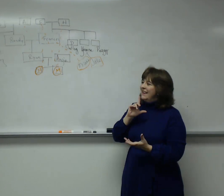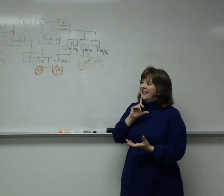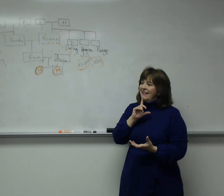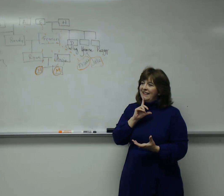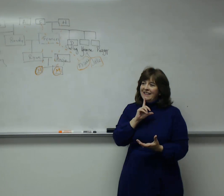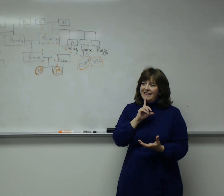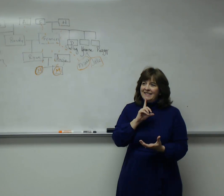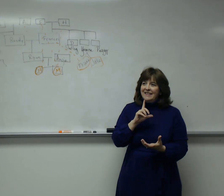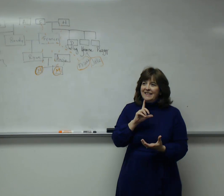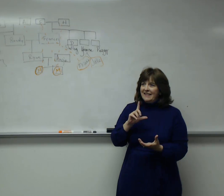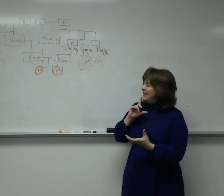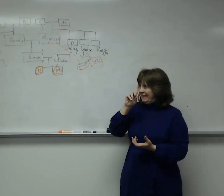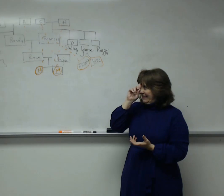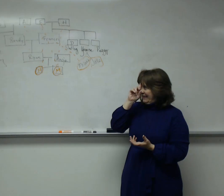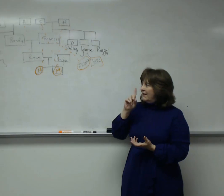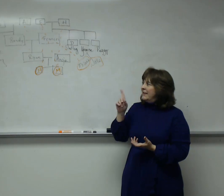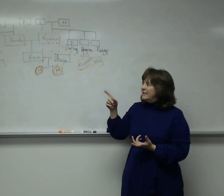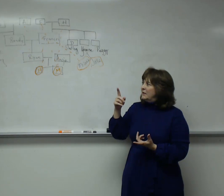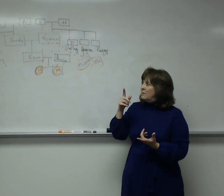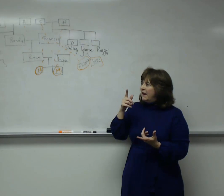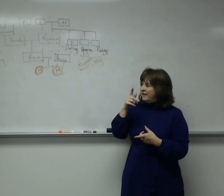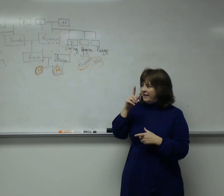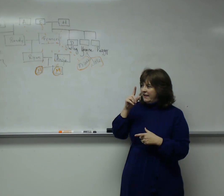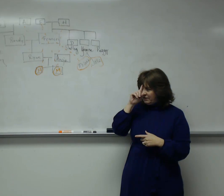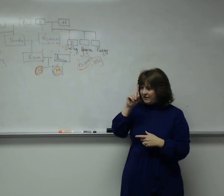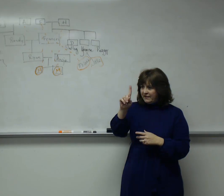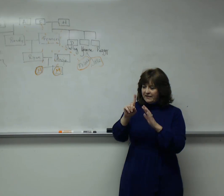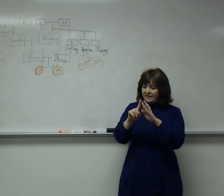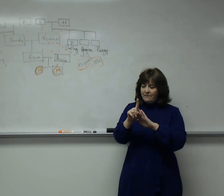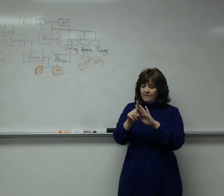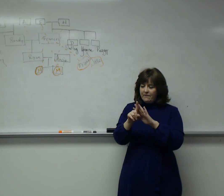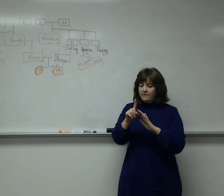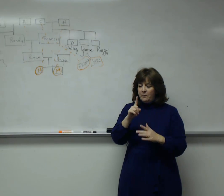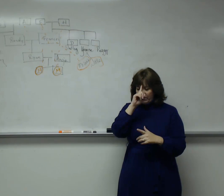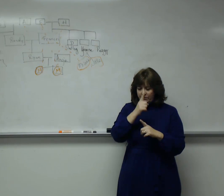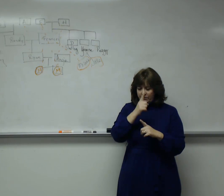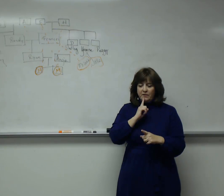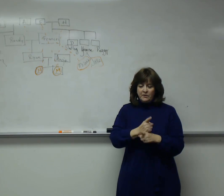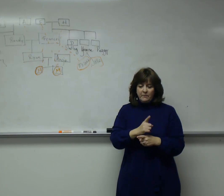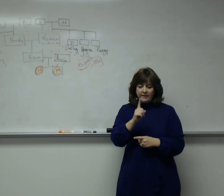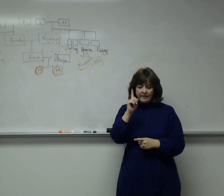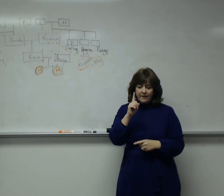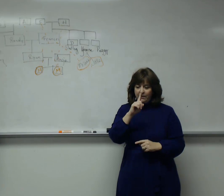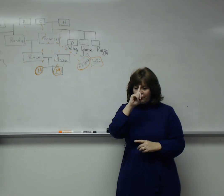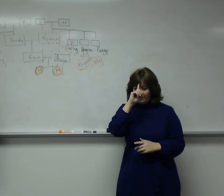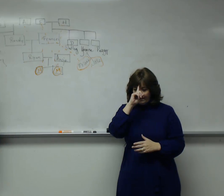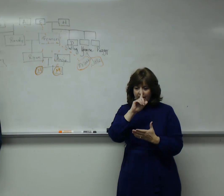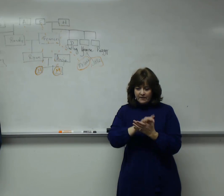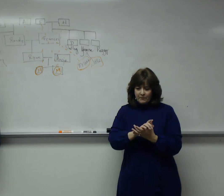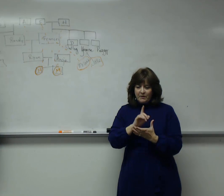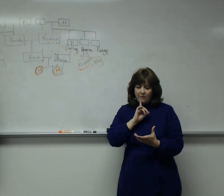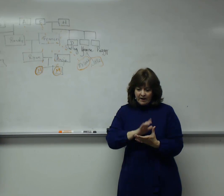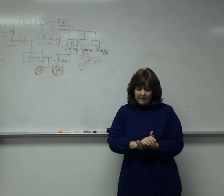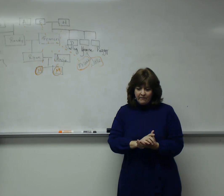And again, it's. So I guess that's why he just does the same brother sister with this finger, because husband wife.